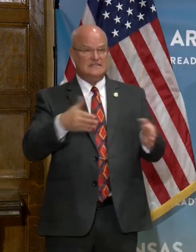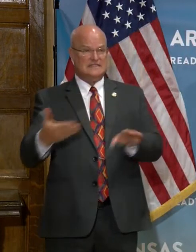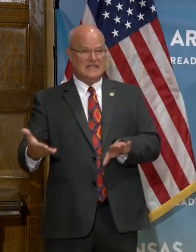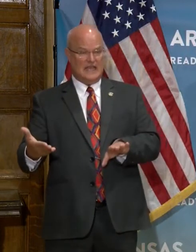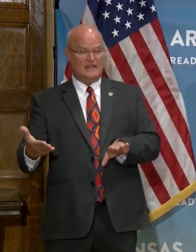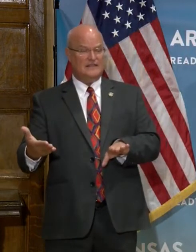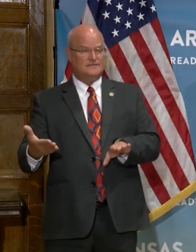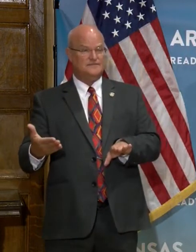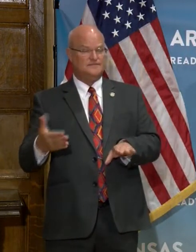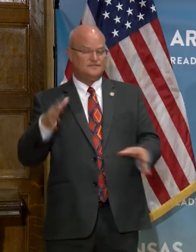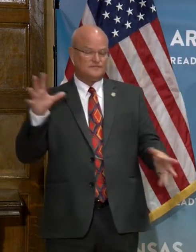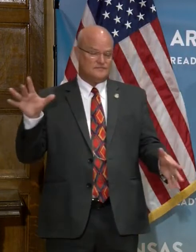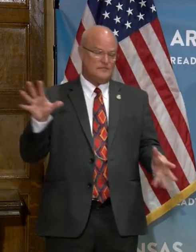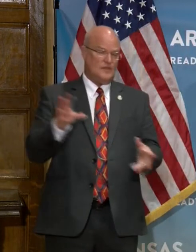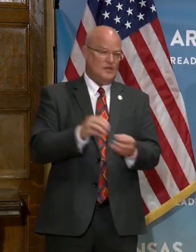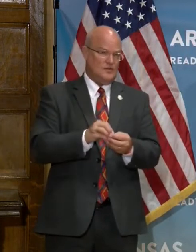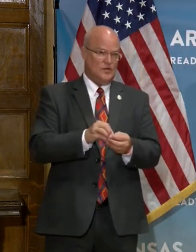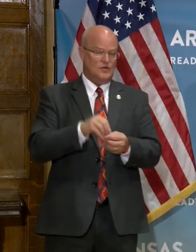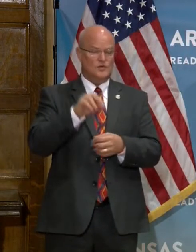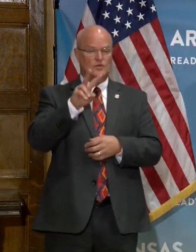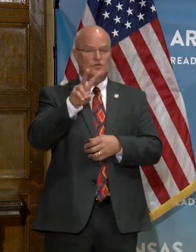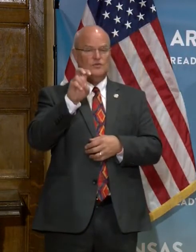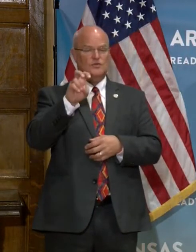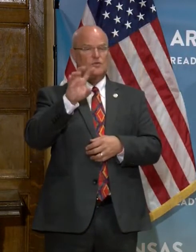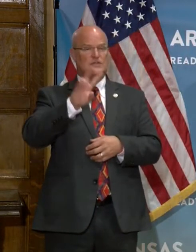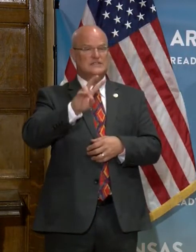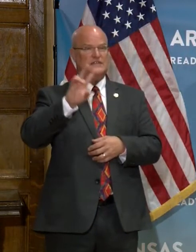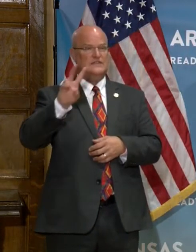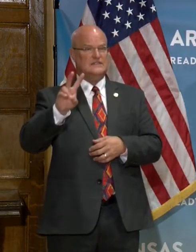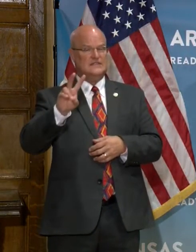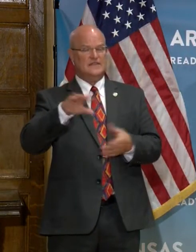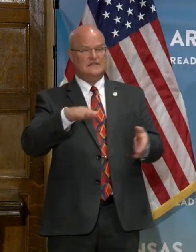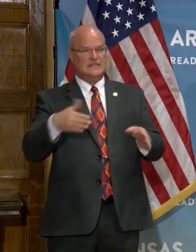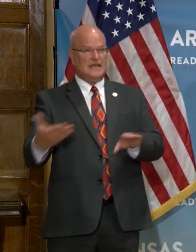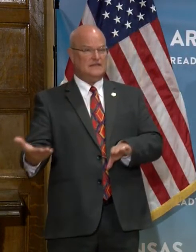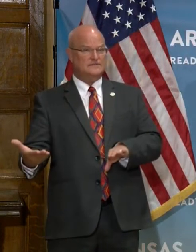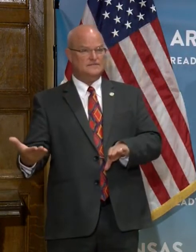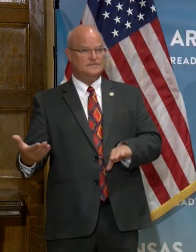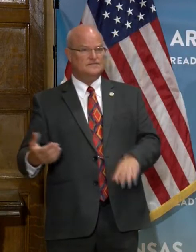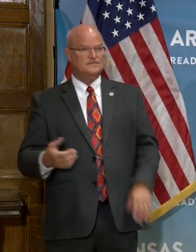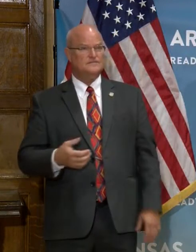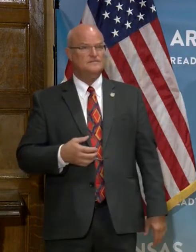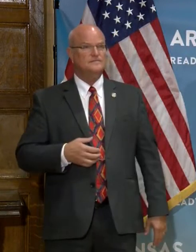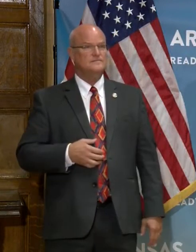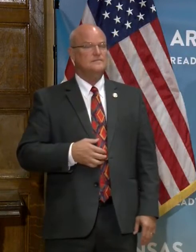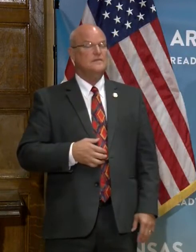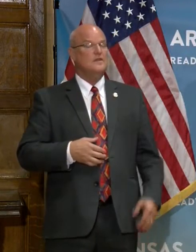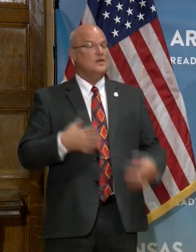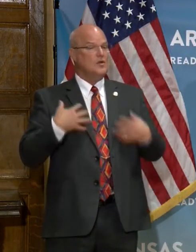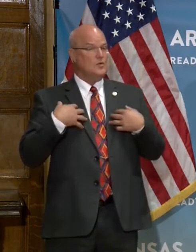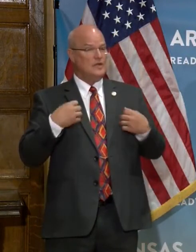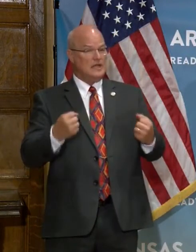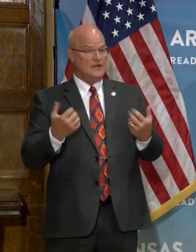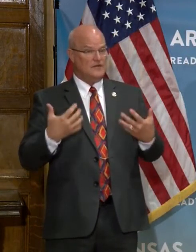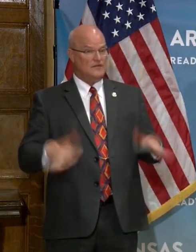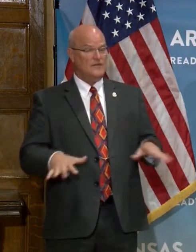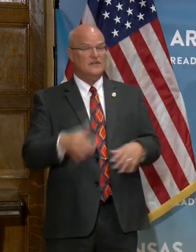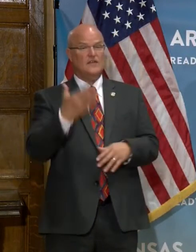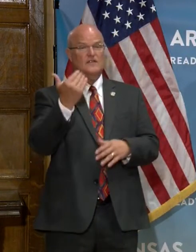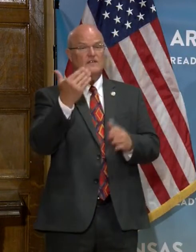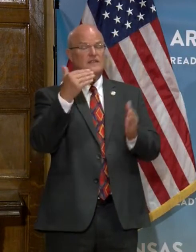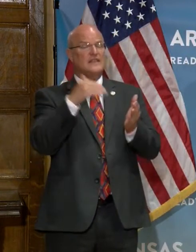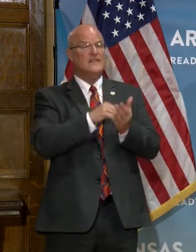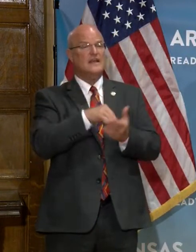since yesterday, so our total is 277 deaths. For recovered, we have